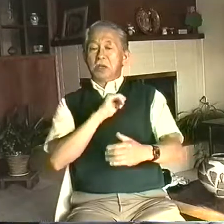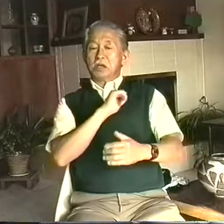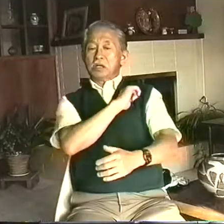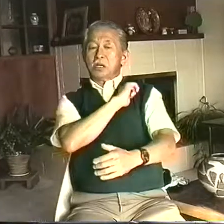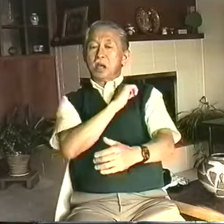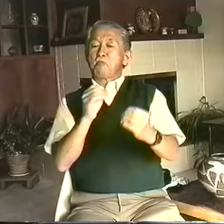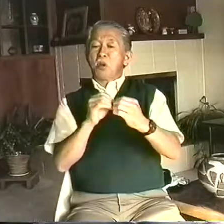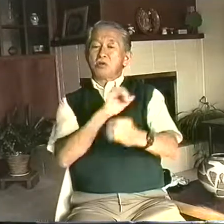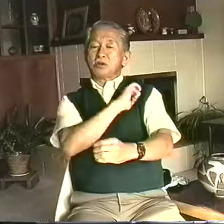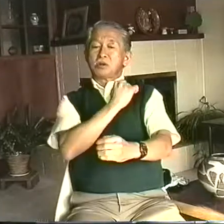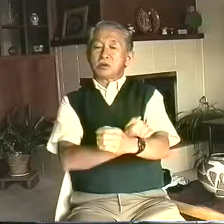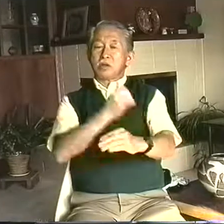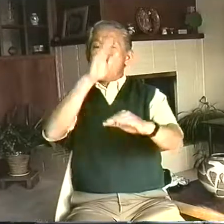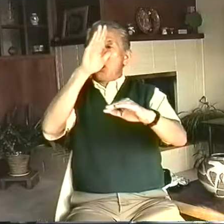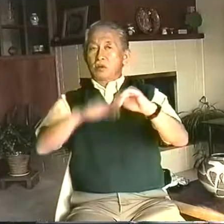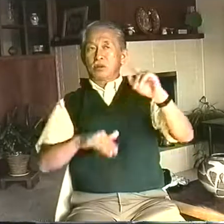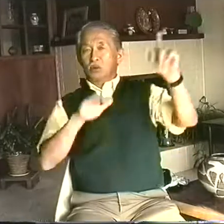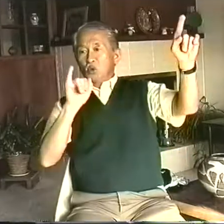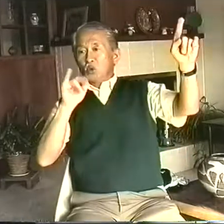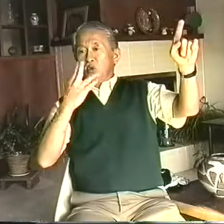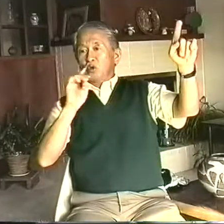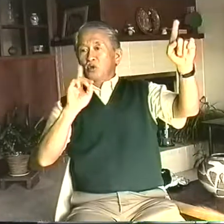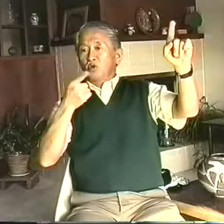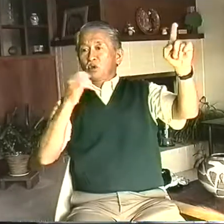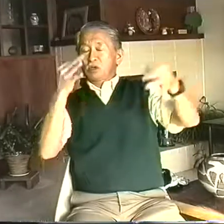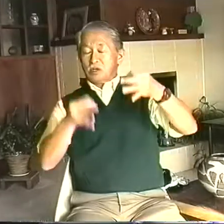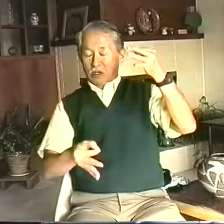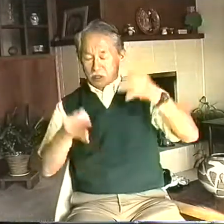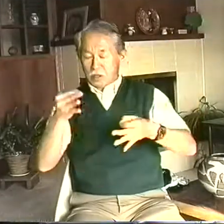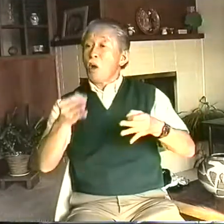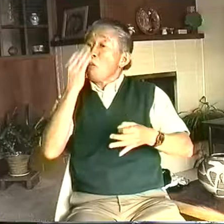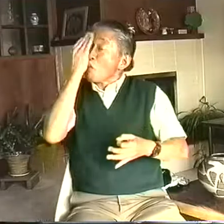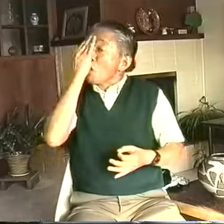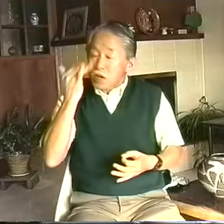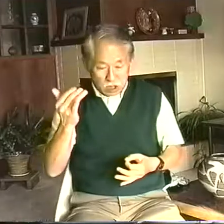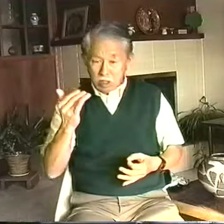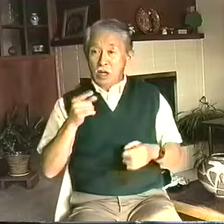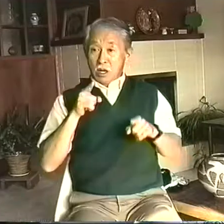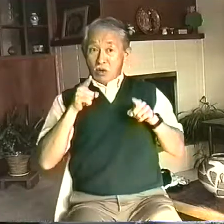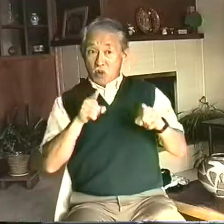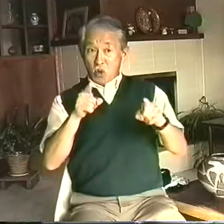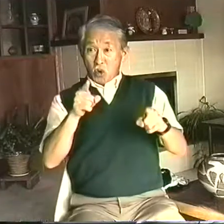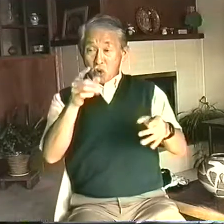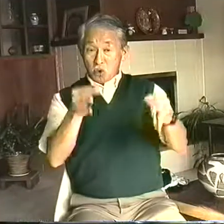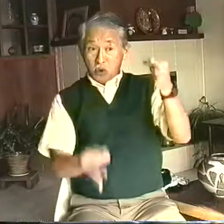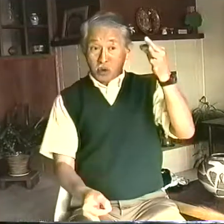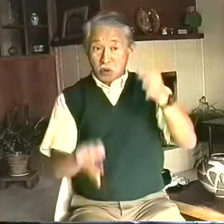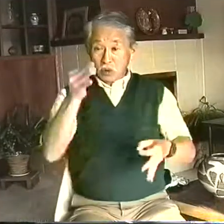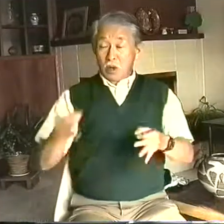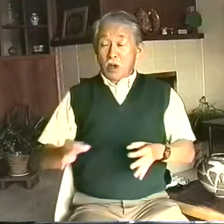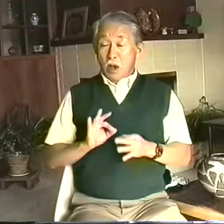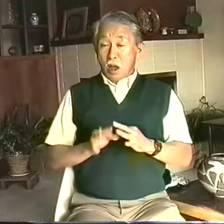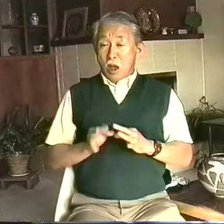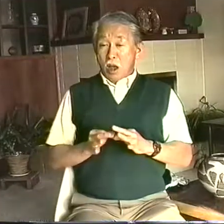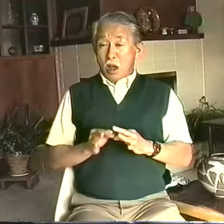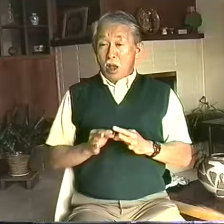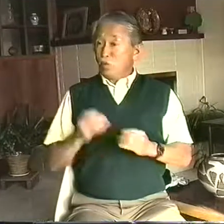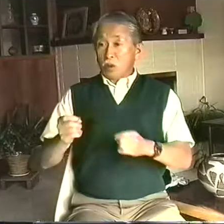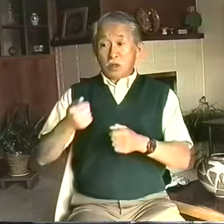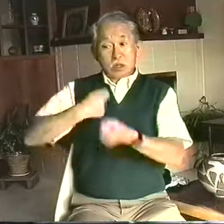for 2 to 3 days, but could not stay for longer than that if the trial were to have lasted longer. And I realized that